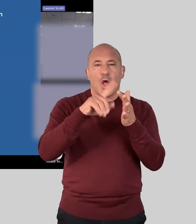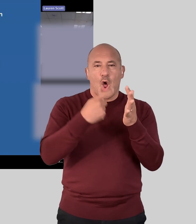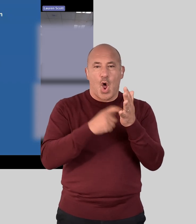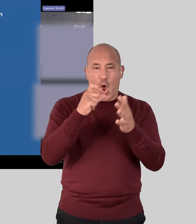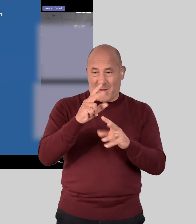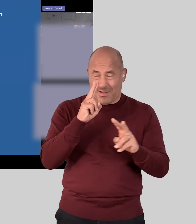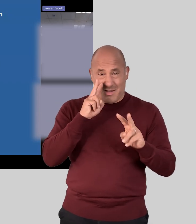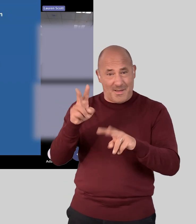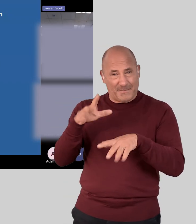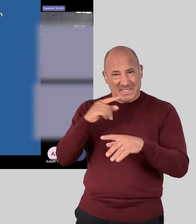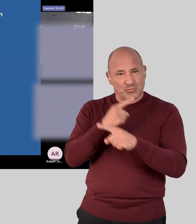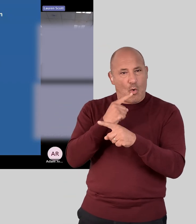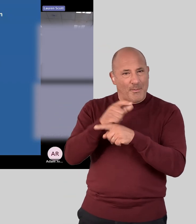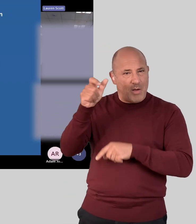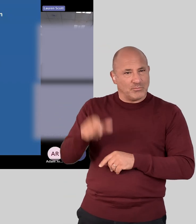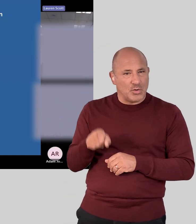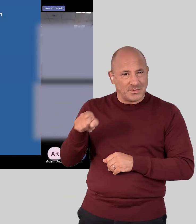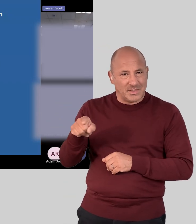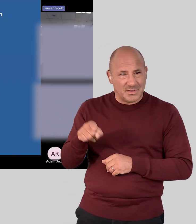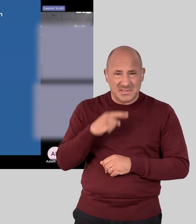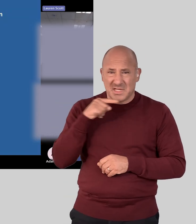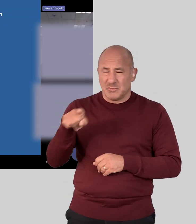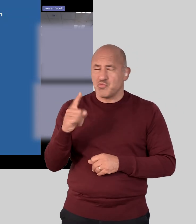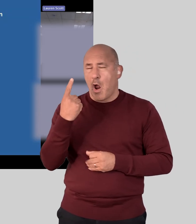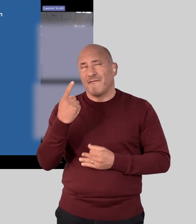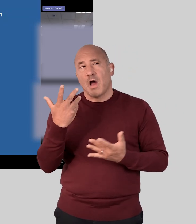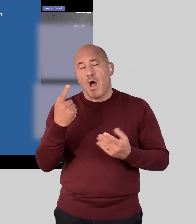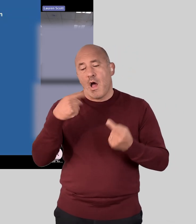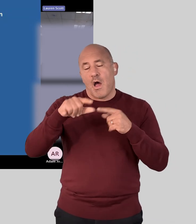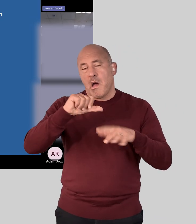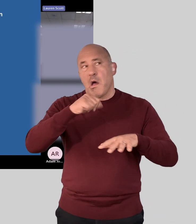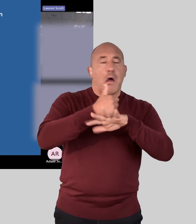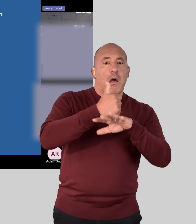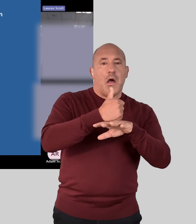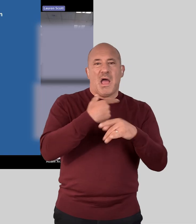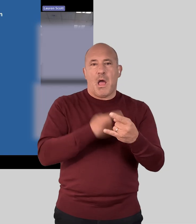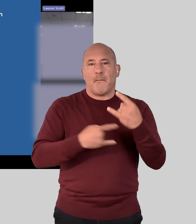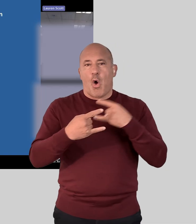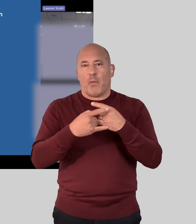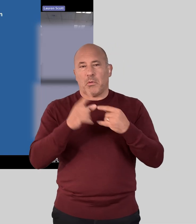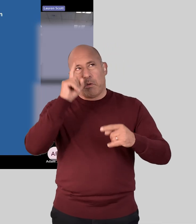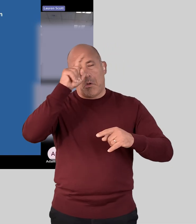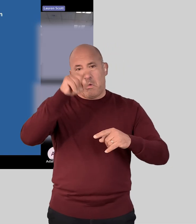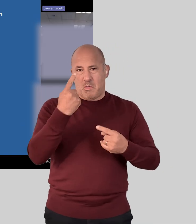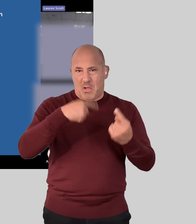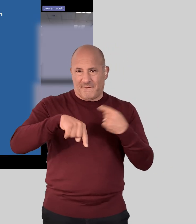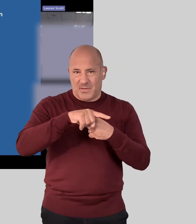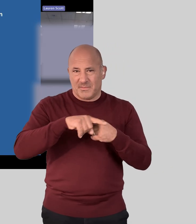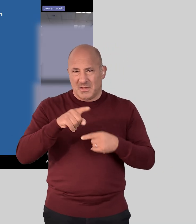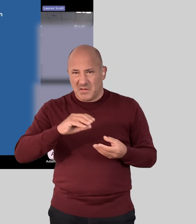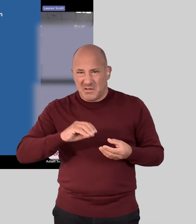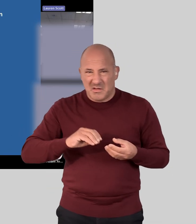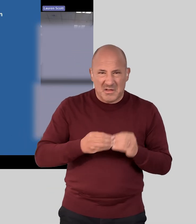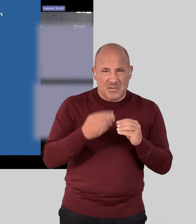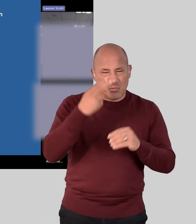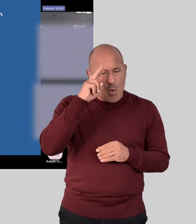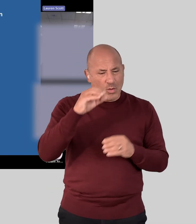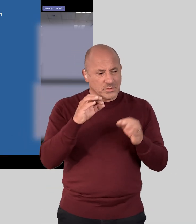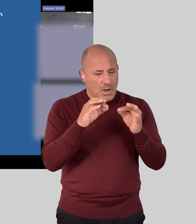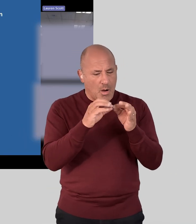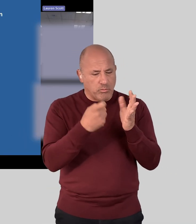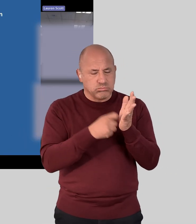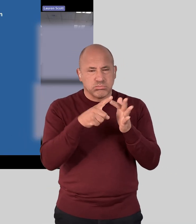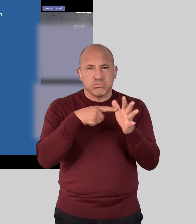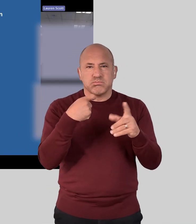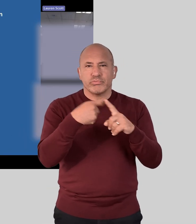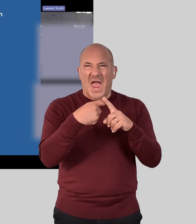and DJ Kool Herc, who was referenced in the video, is considered one of the founders of hip hop, and